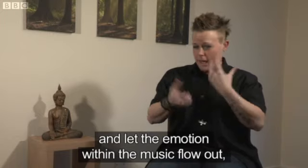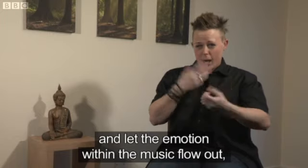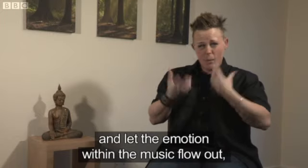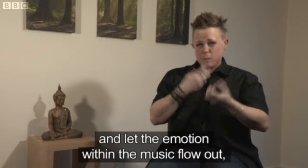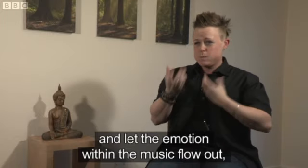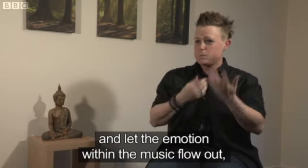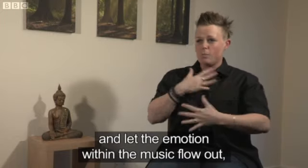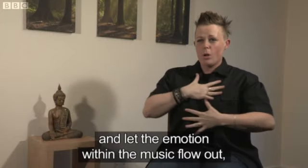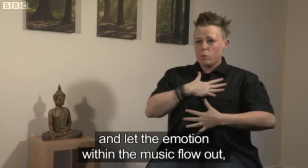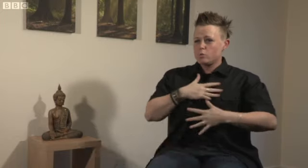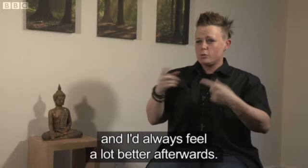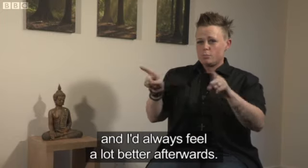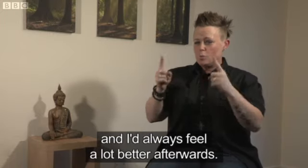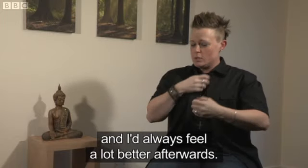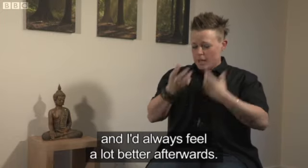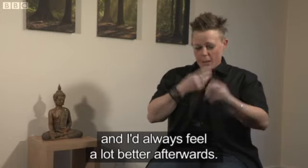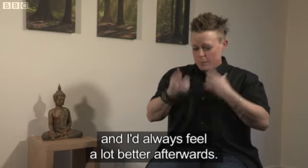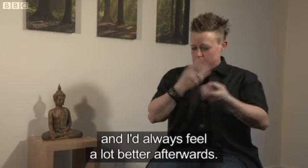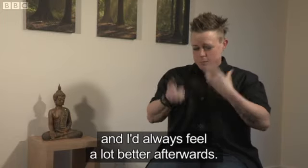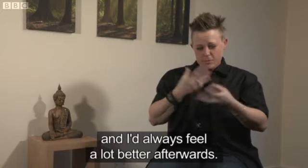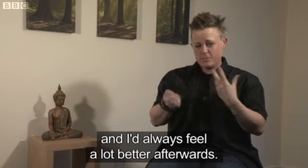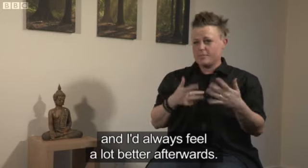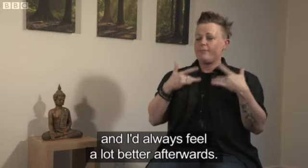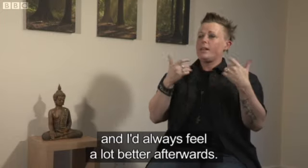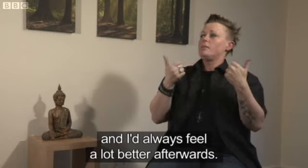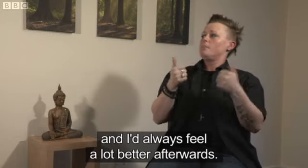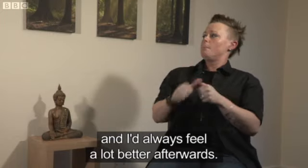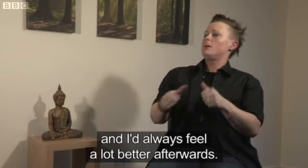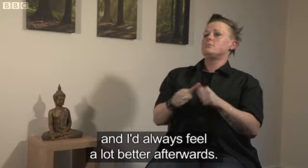out. And I'd always feel a lot better afterwards.